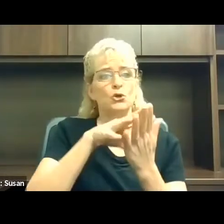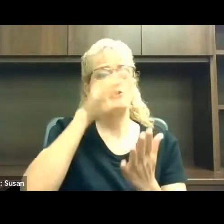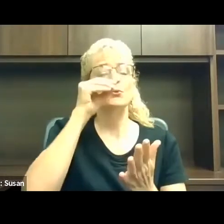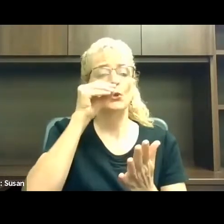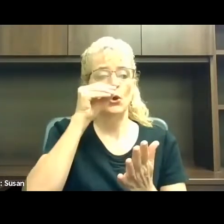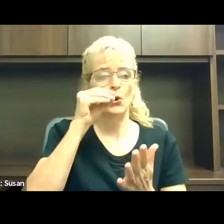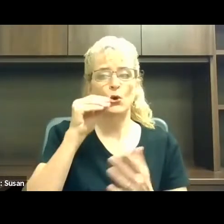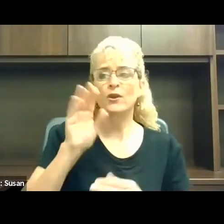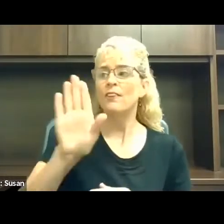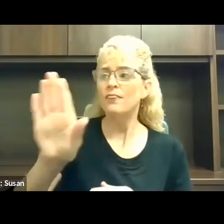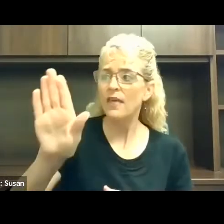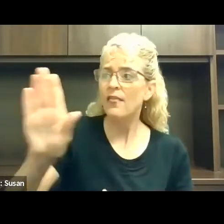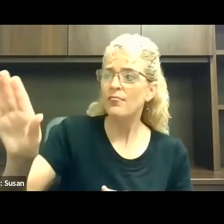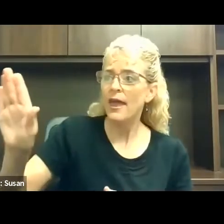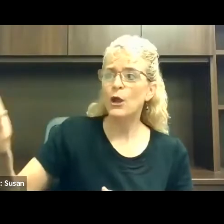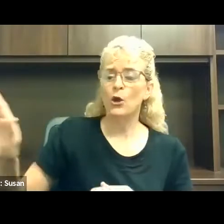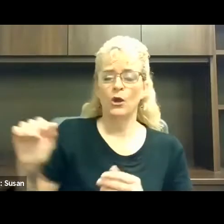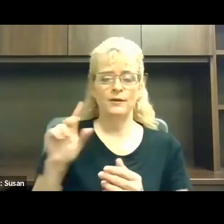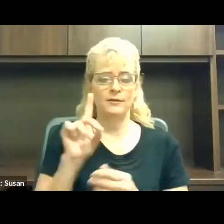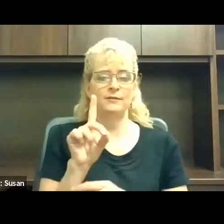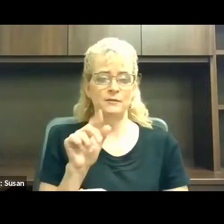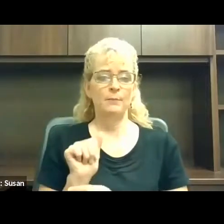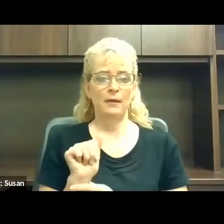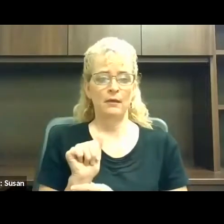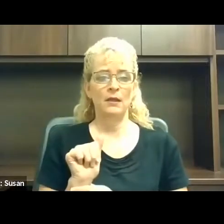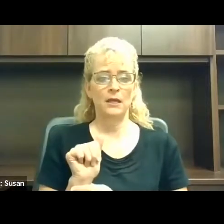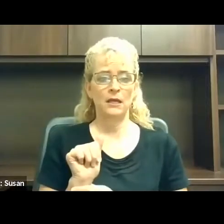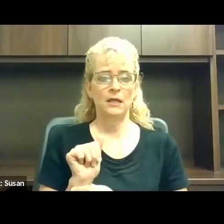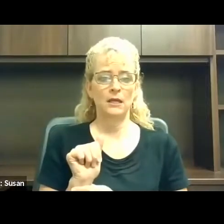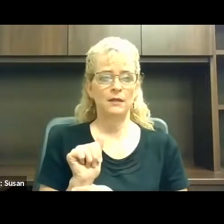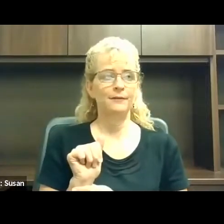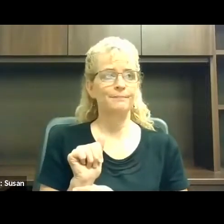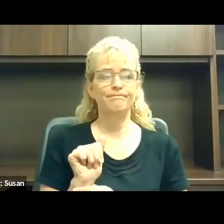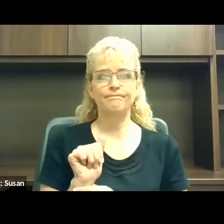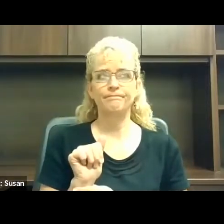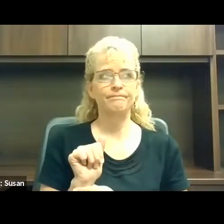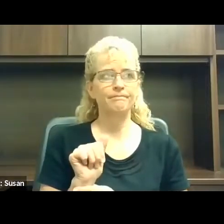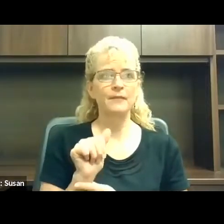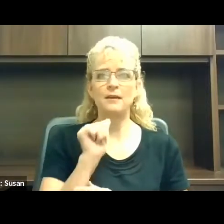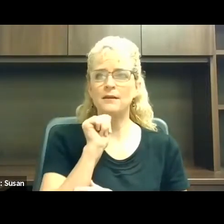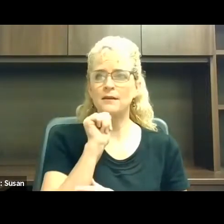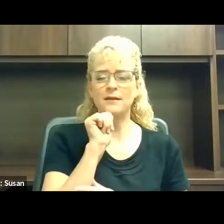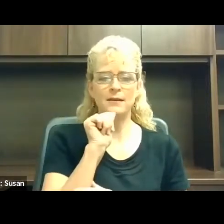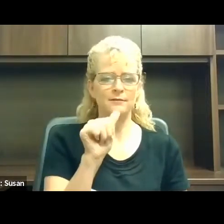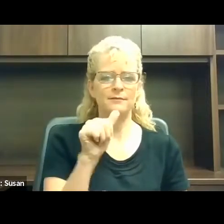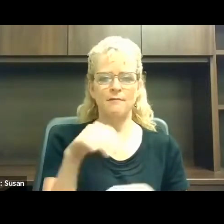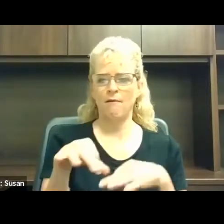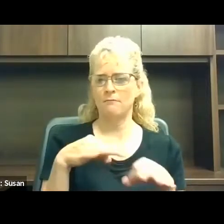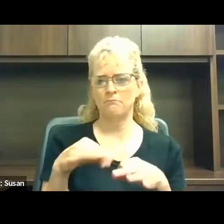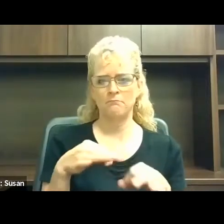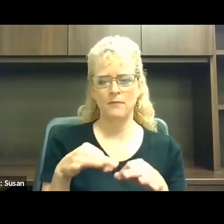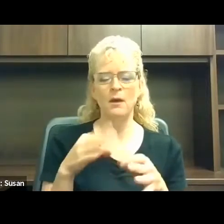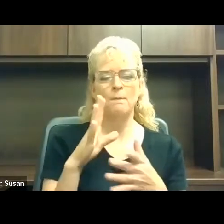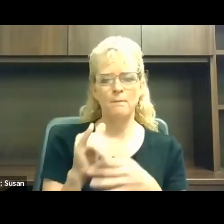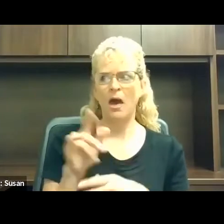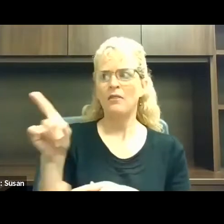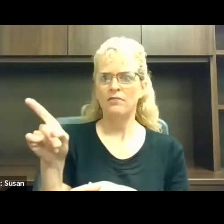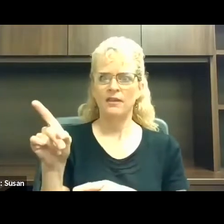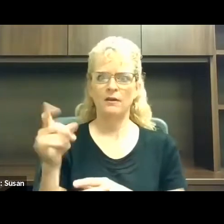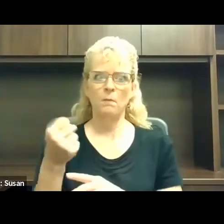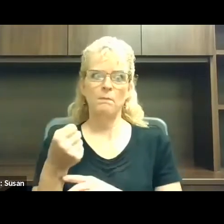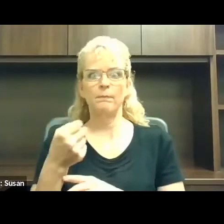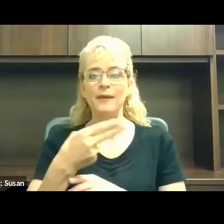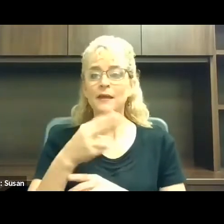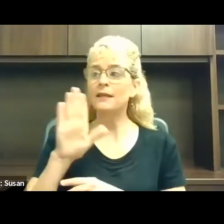disability is not defined by their overcoming it, but from their